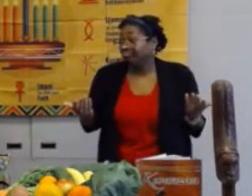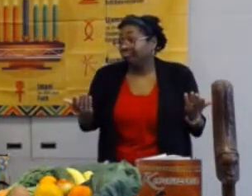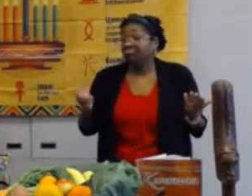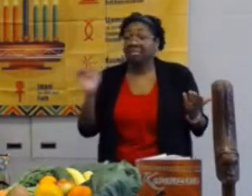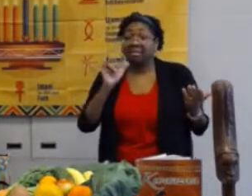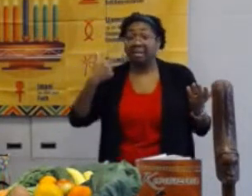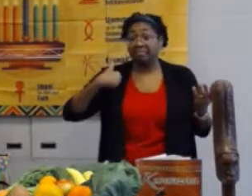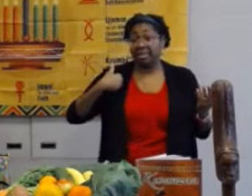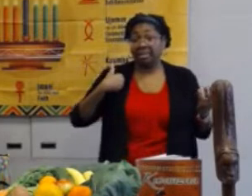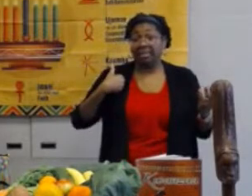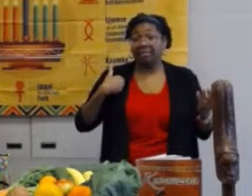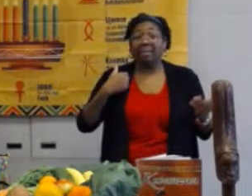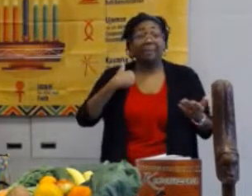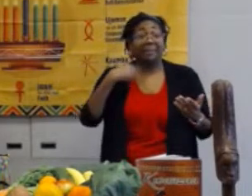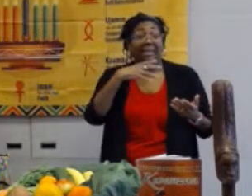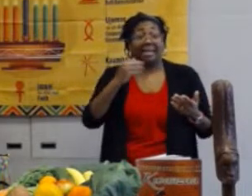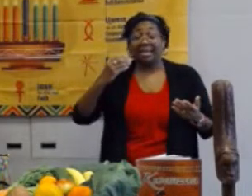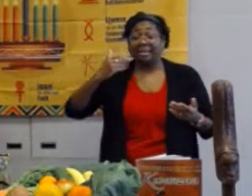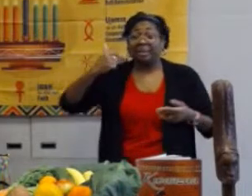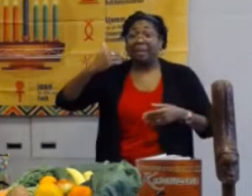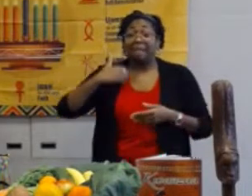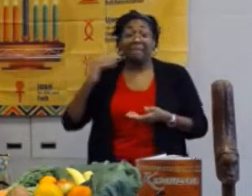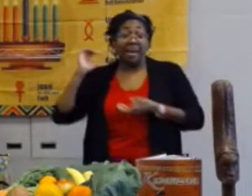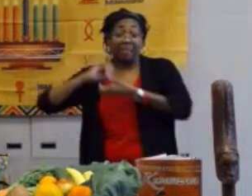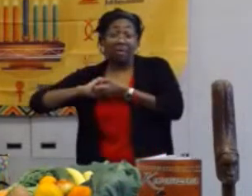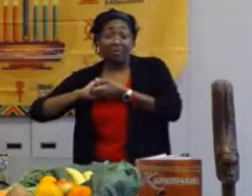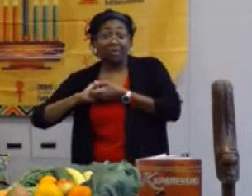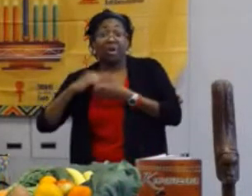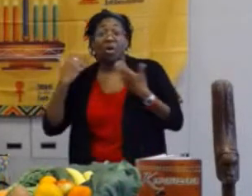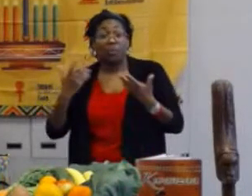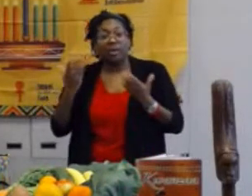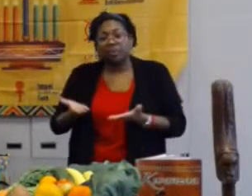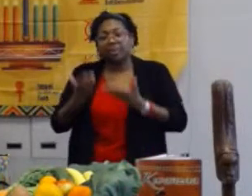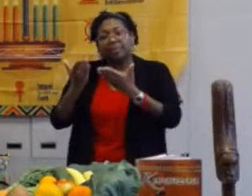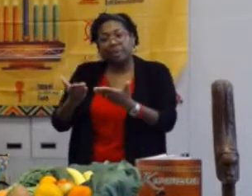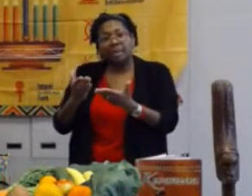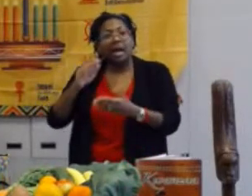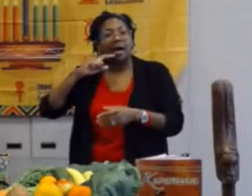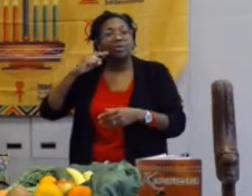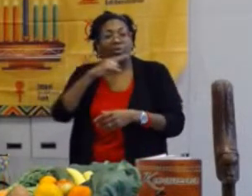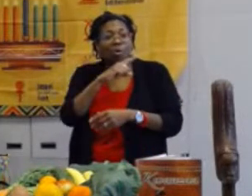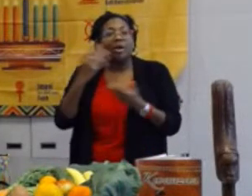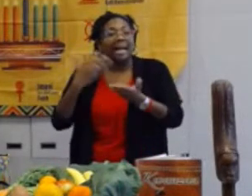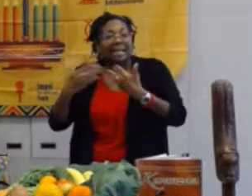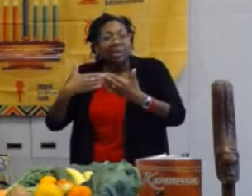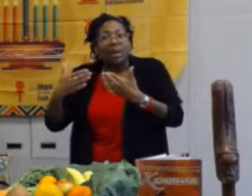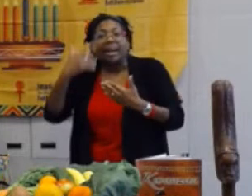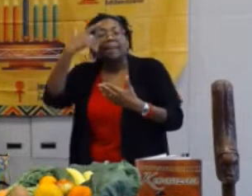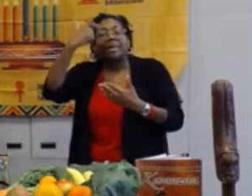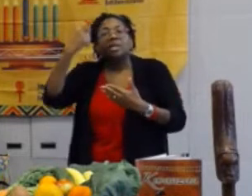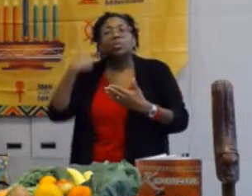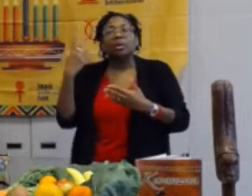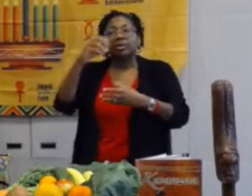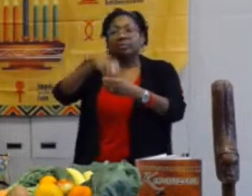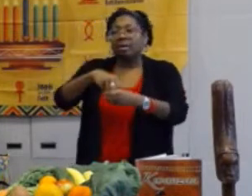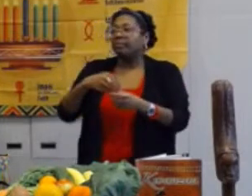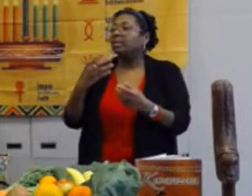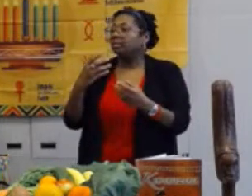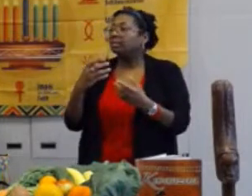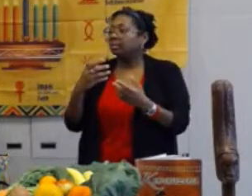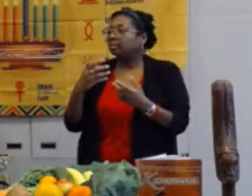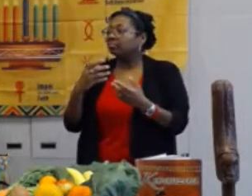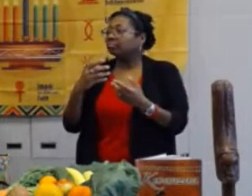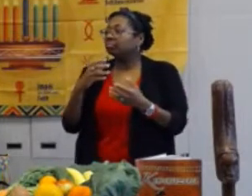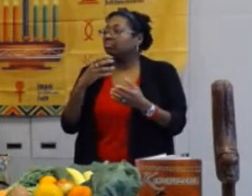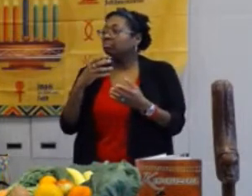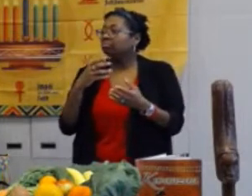my mate, we would put out ears of corn anyway, because we're a part of a community that